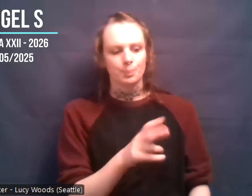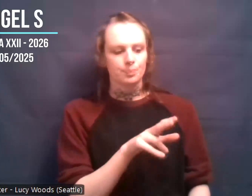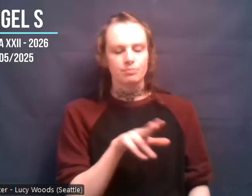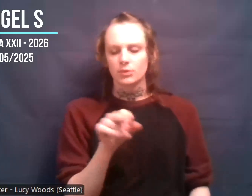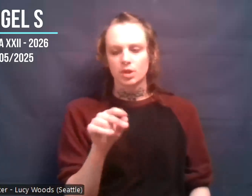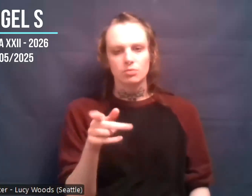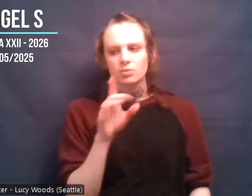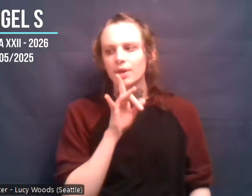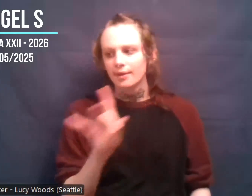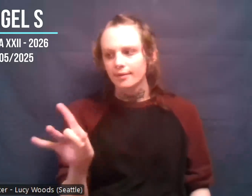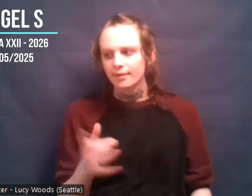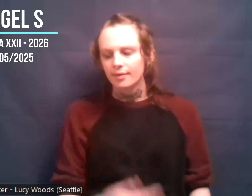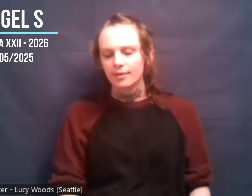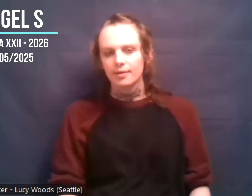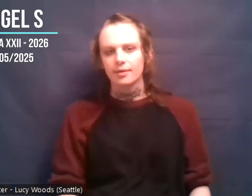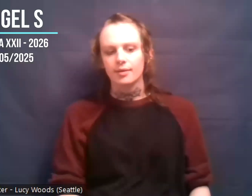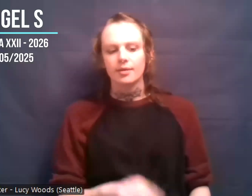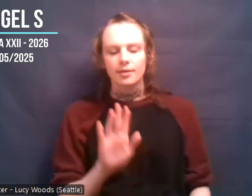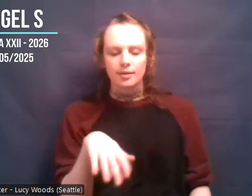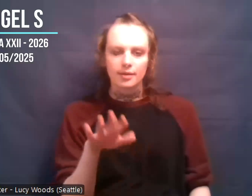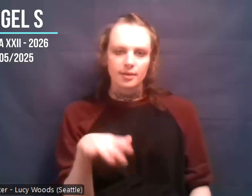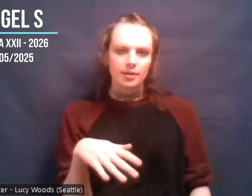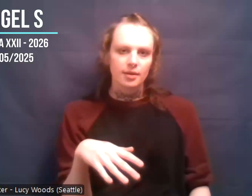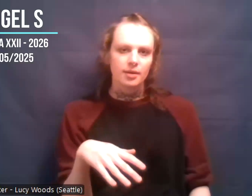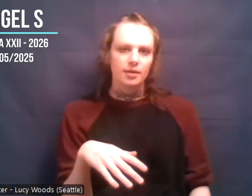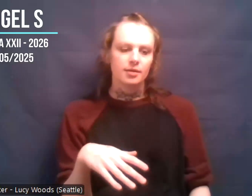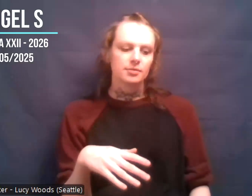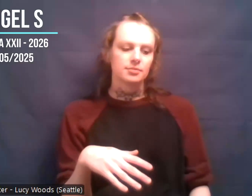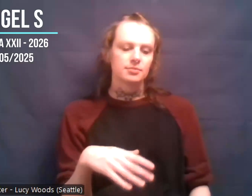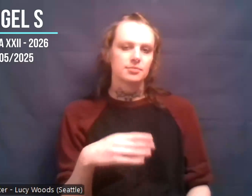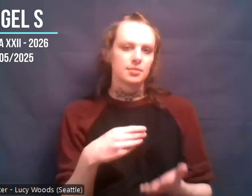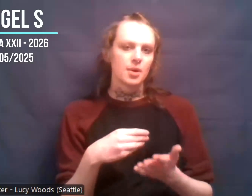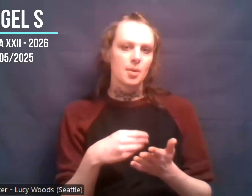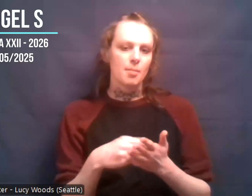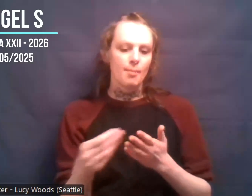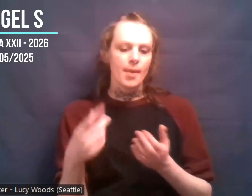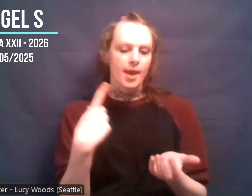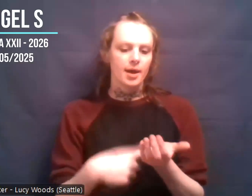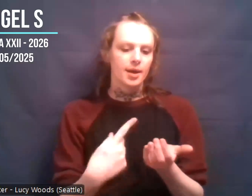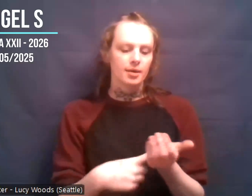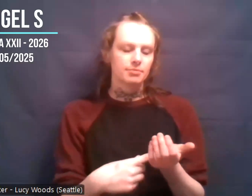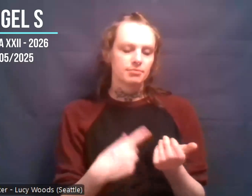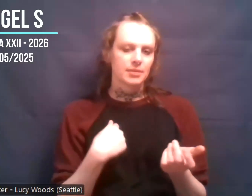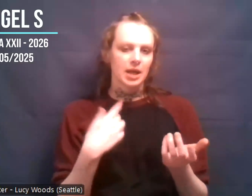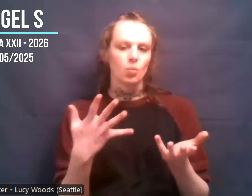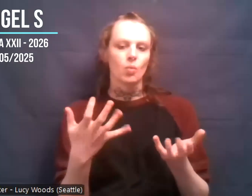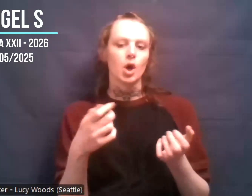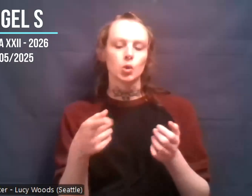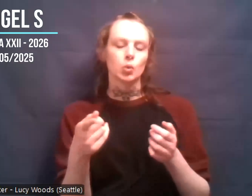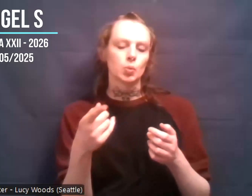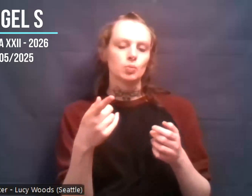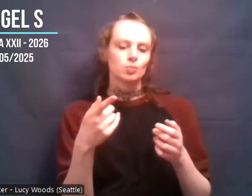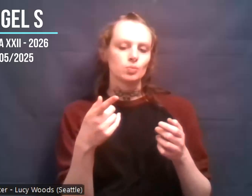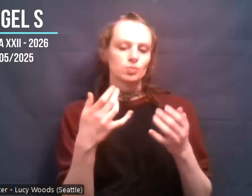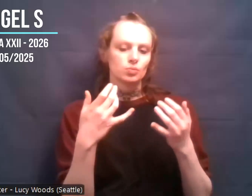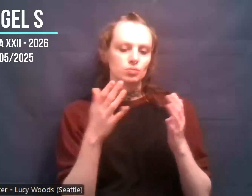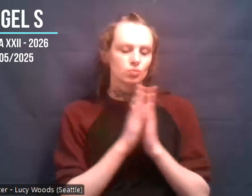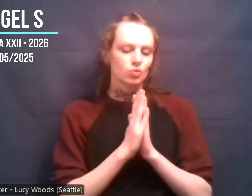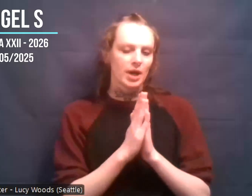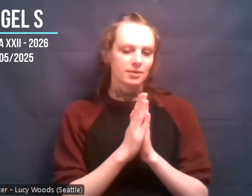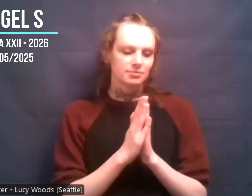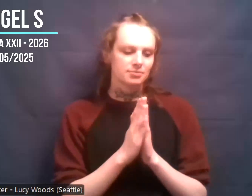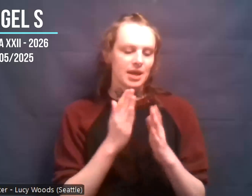old. He's like, listen, I'm going to go get a hot dog. I want you to pray on this, and I'll come back after you're